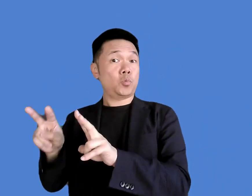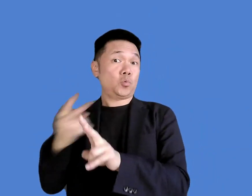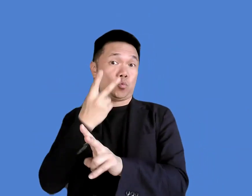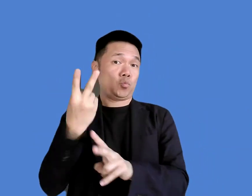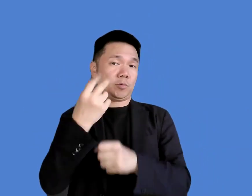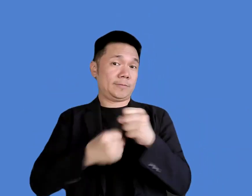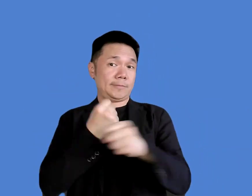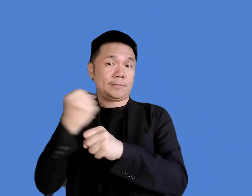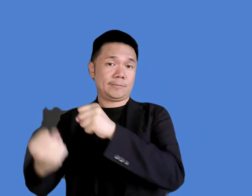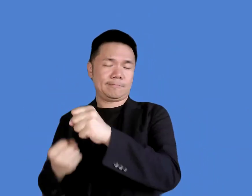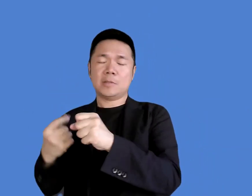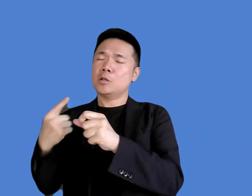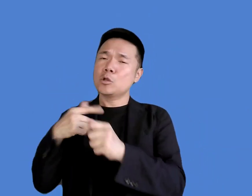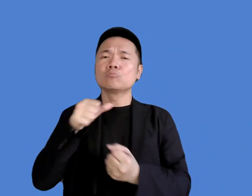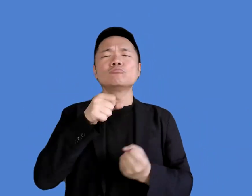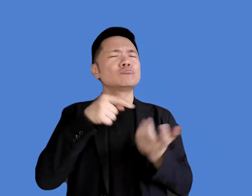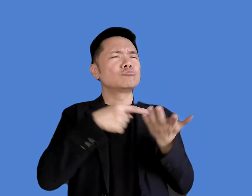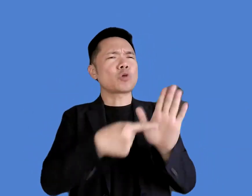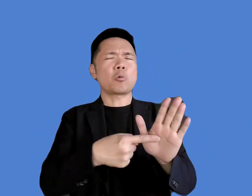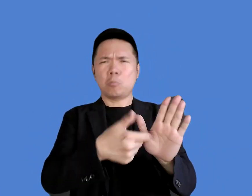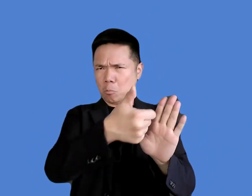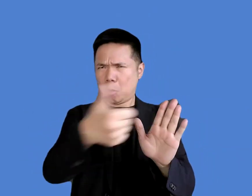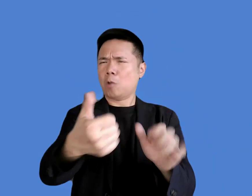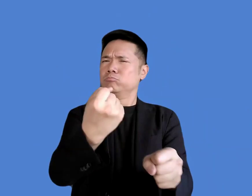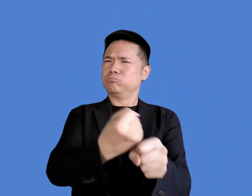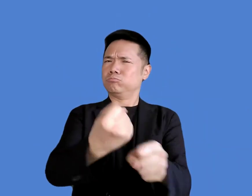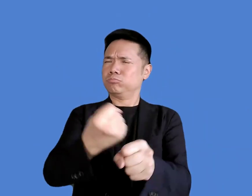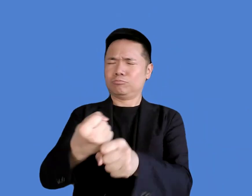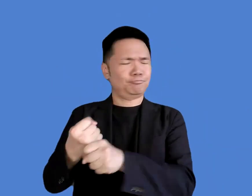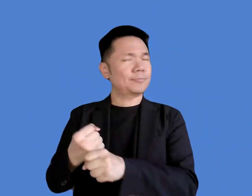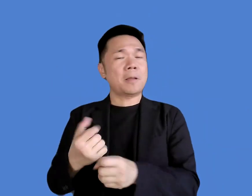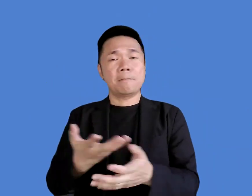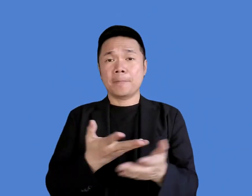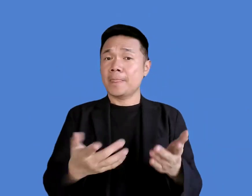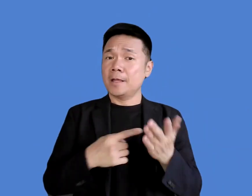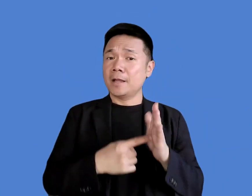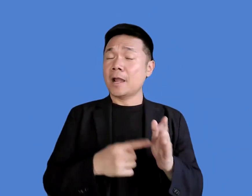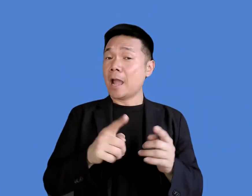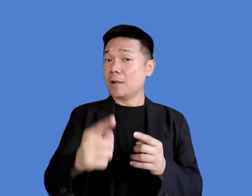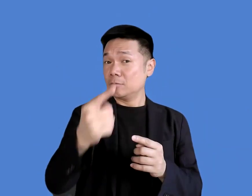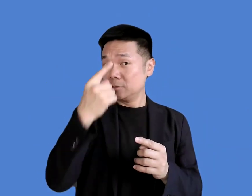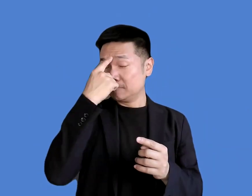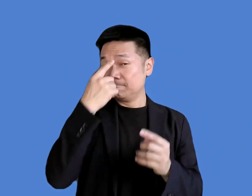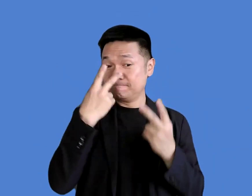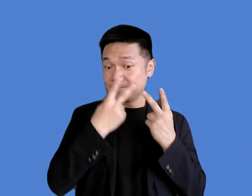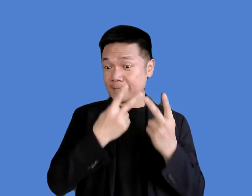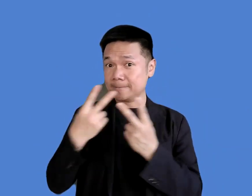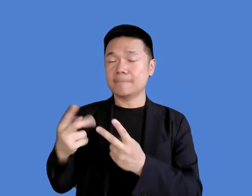inspiring private sector innovations and best practice. And these have inspired, I know, many others to take action.